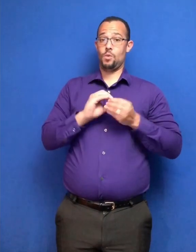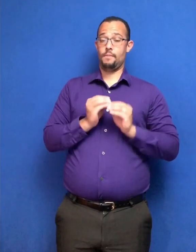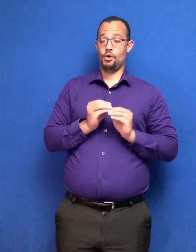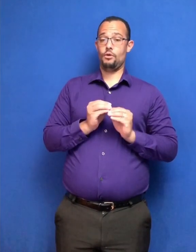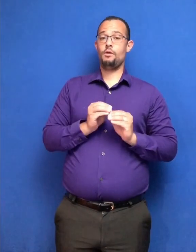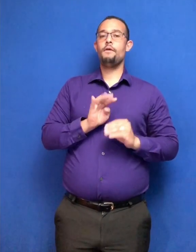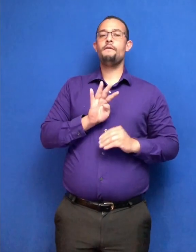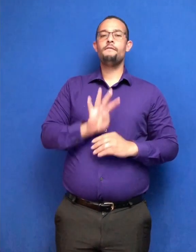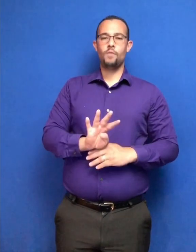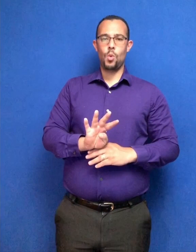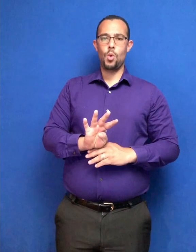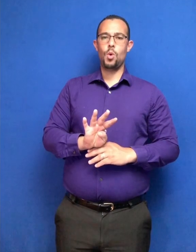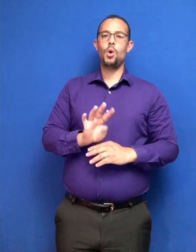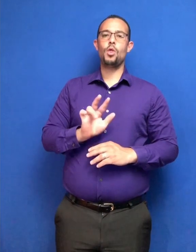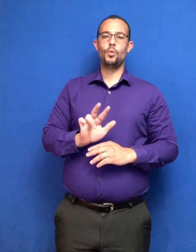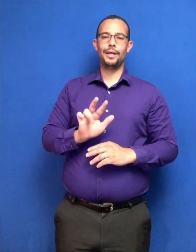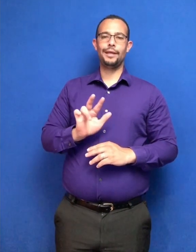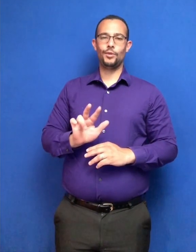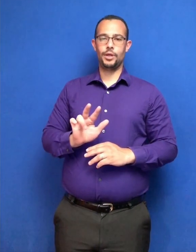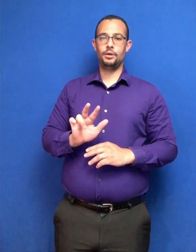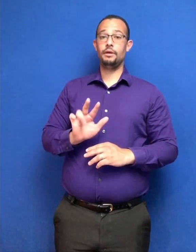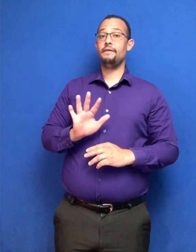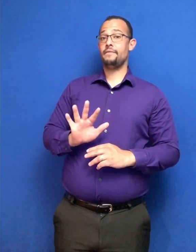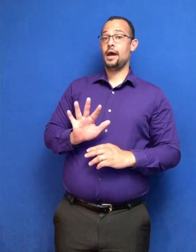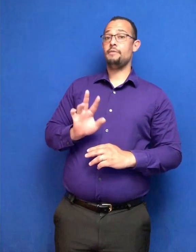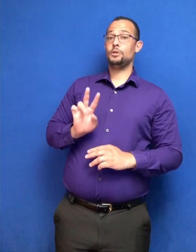43352. That is for FEMA.